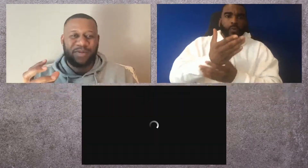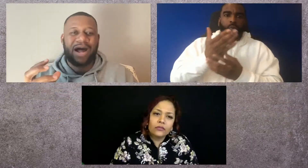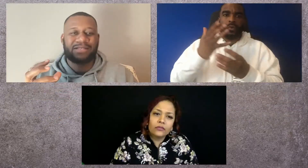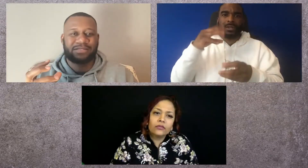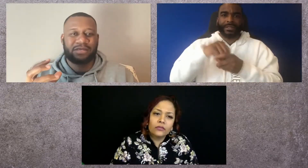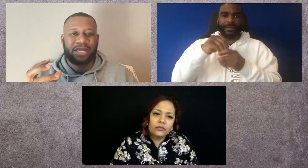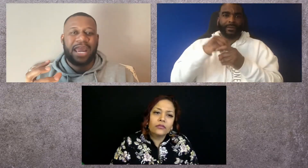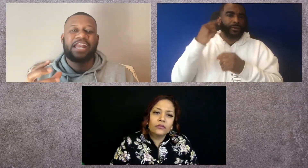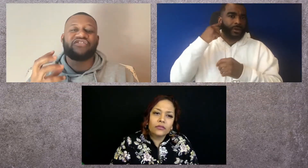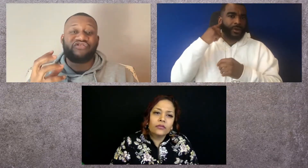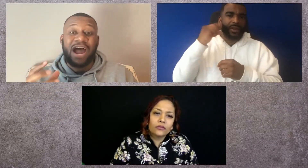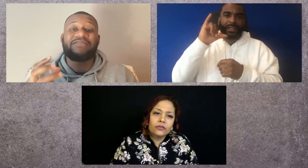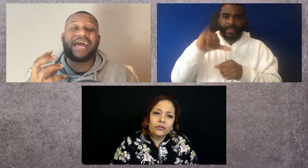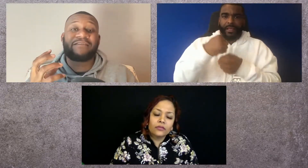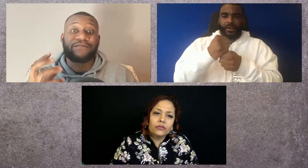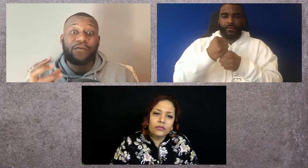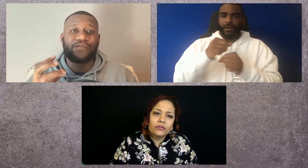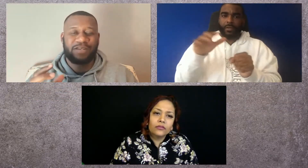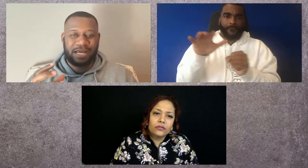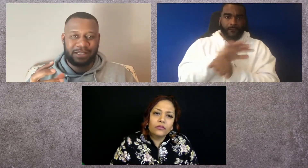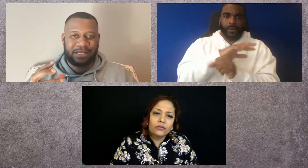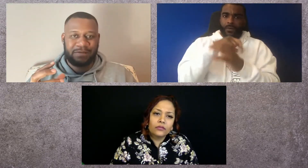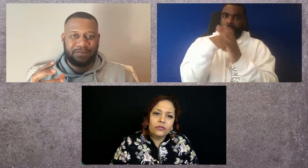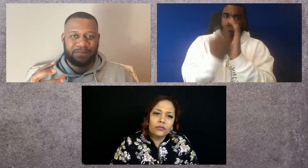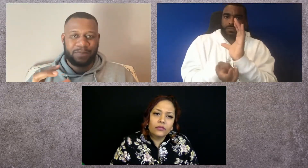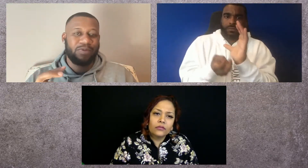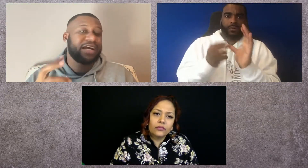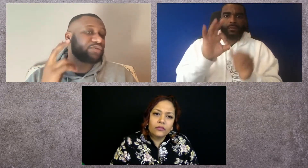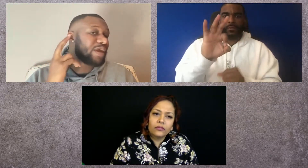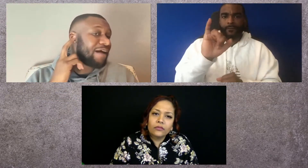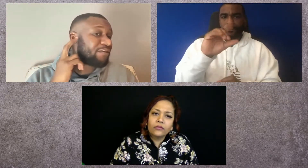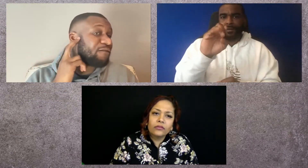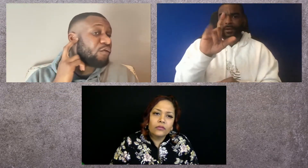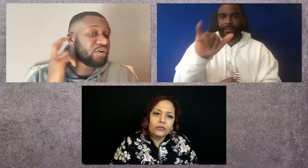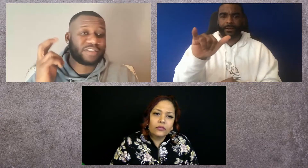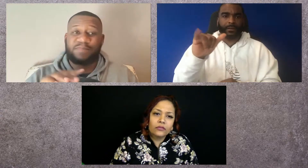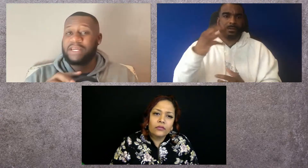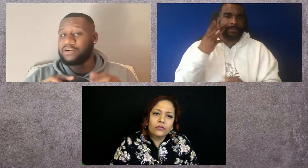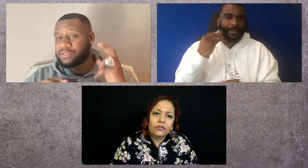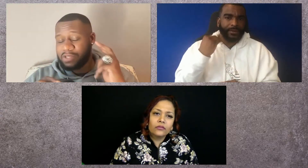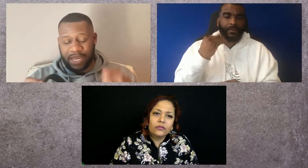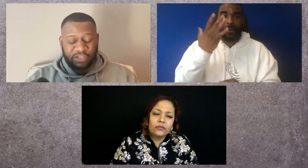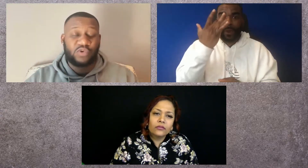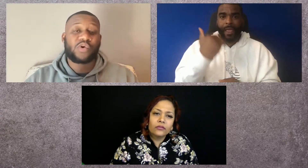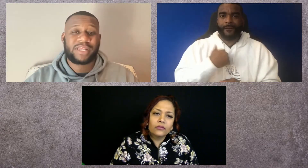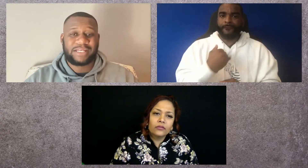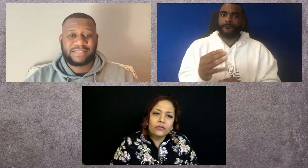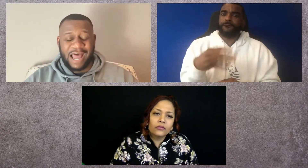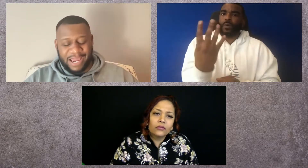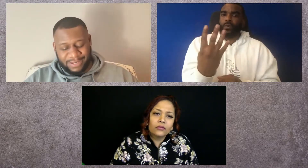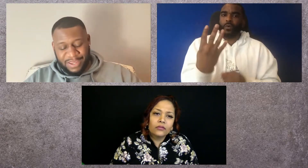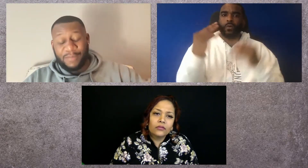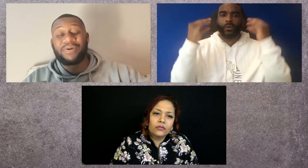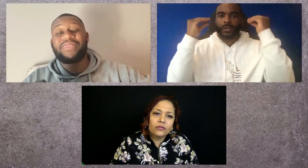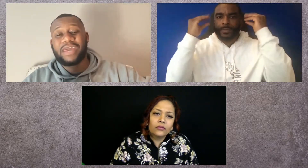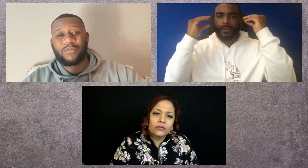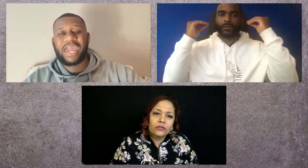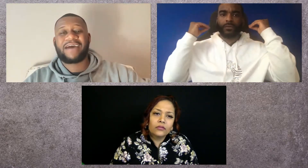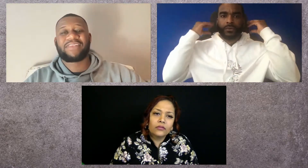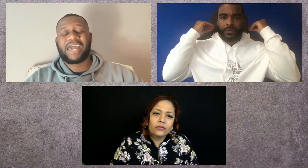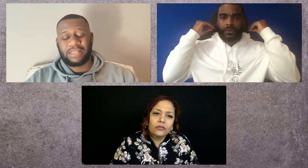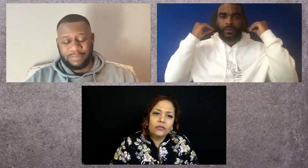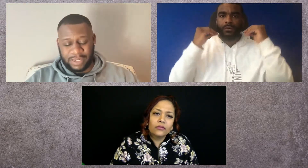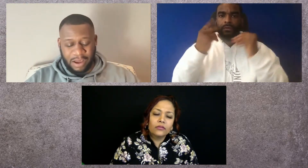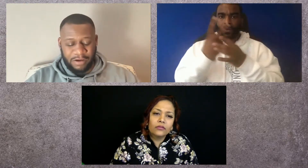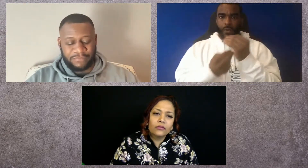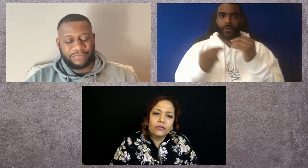surreal response. And it's driving that full fidelity because we have the 4 speakers, 2 on each side. But then we